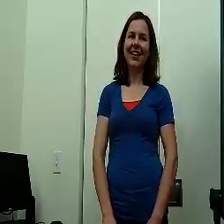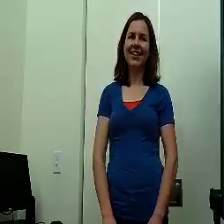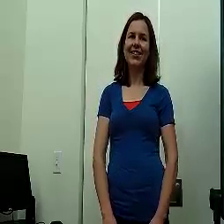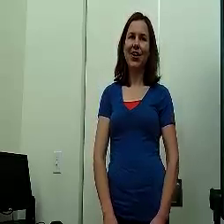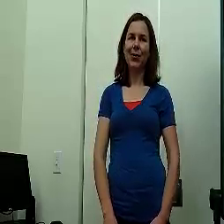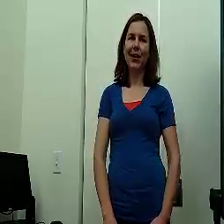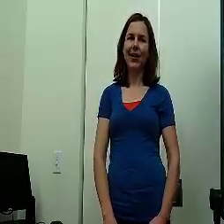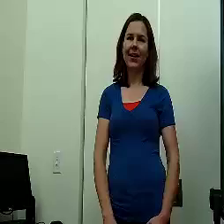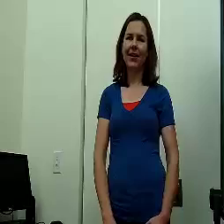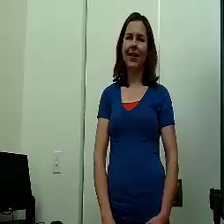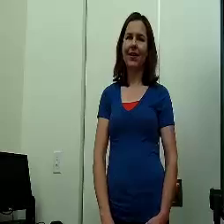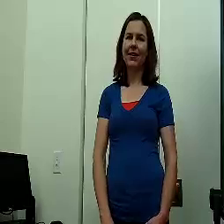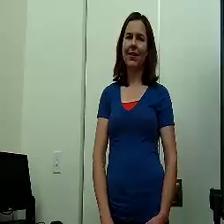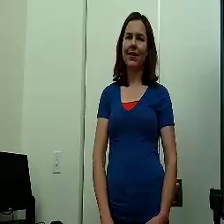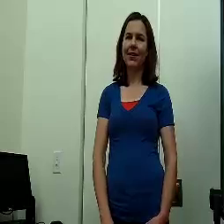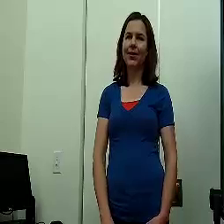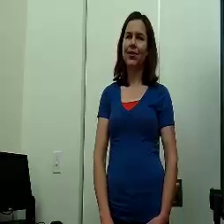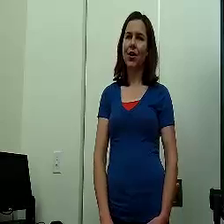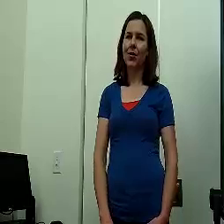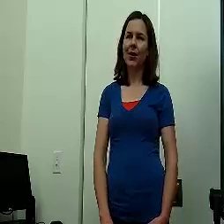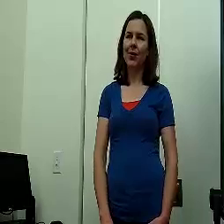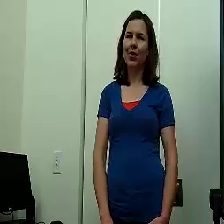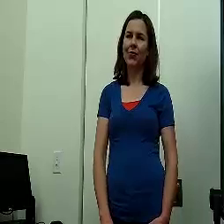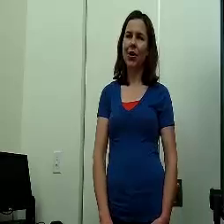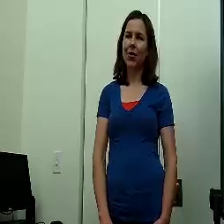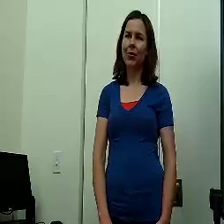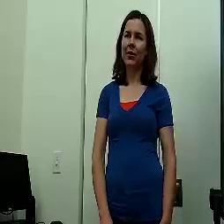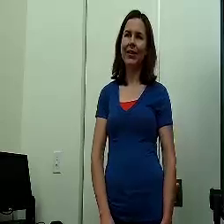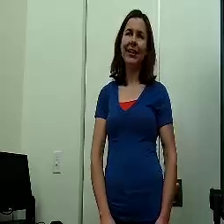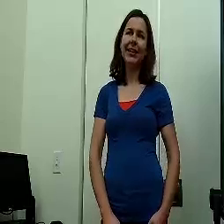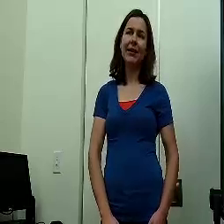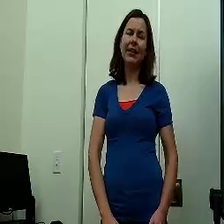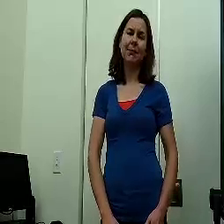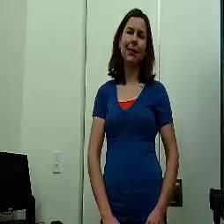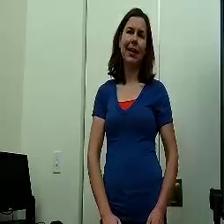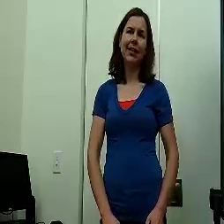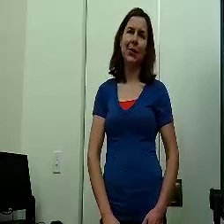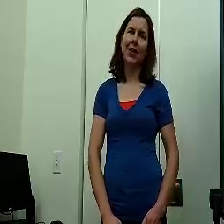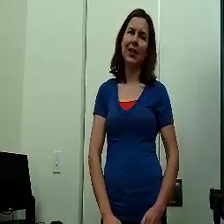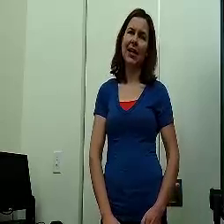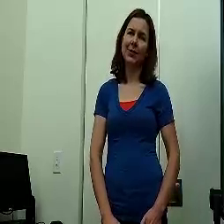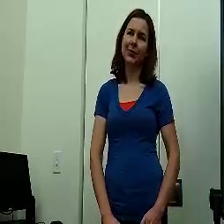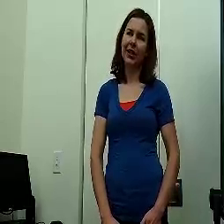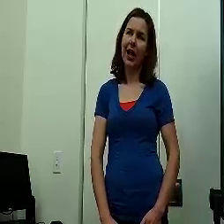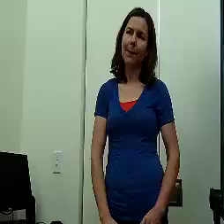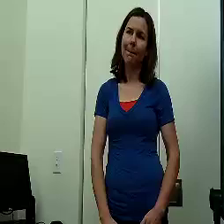say doughy? Dough. Anyone know dough? You see it is in Play-Doh in the classrooms a lot. Oh.